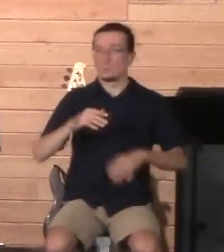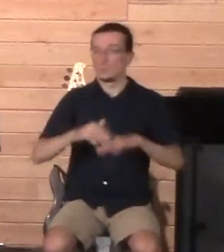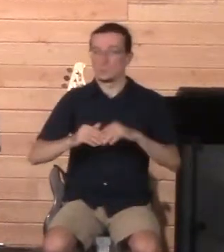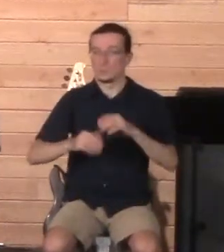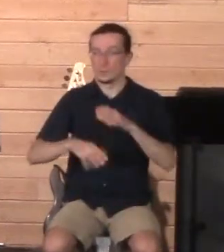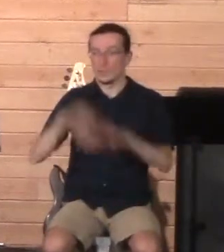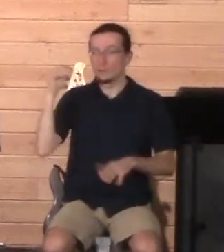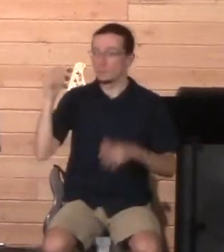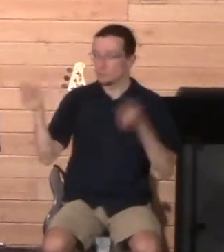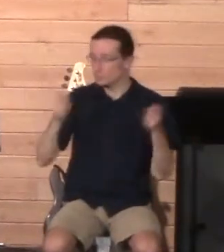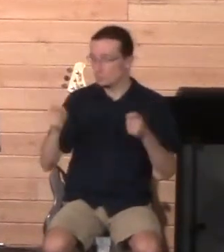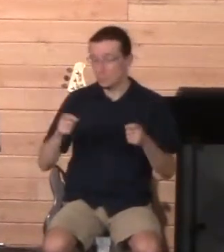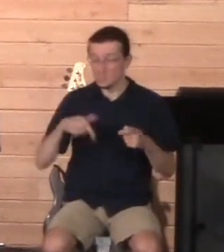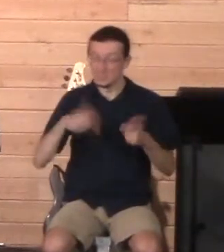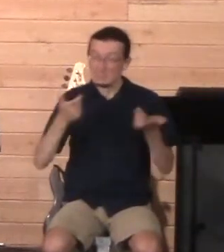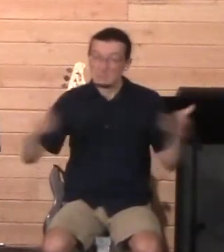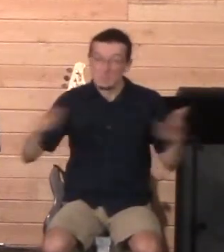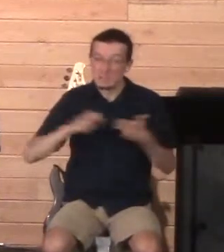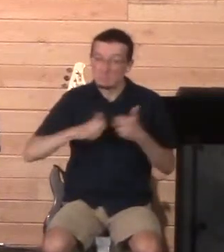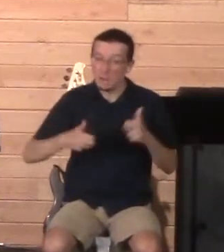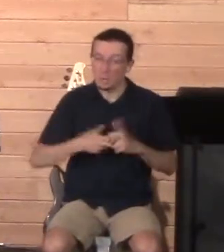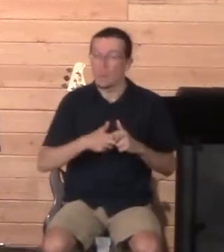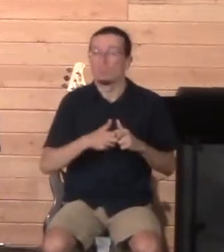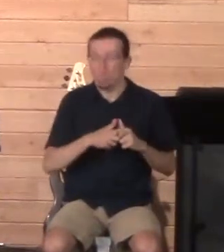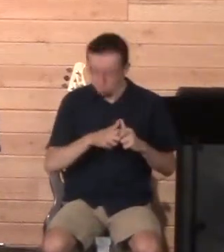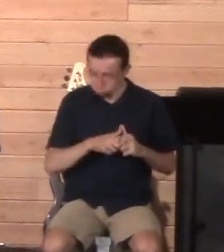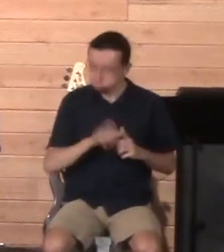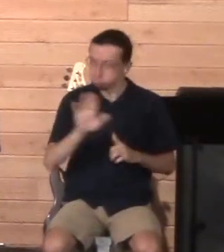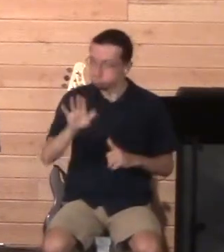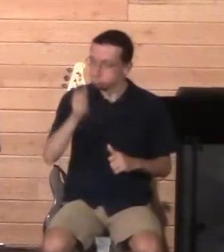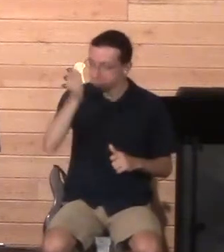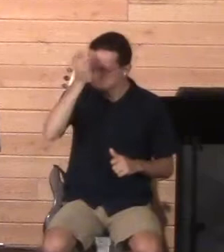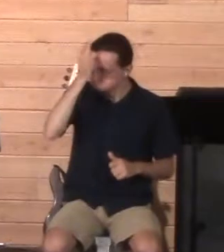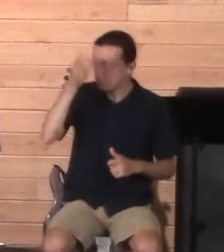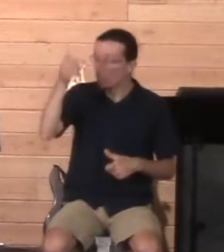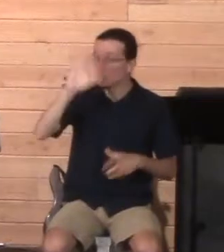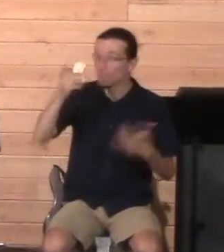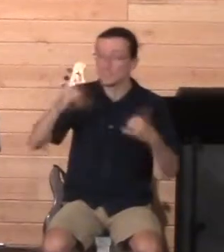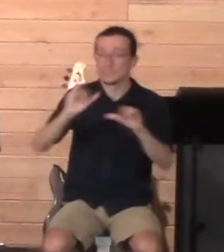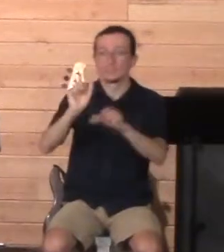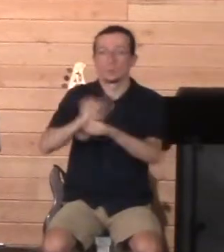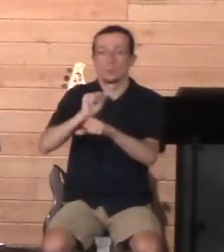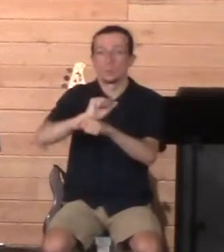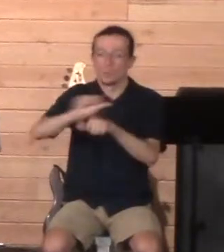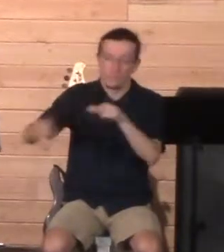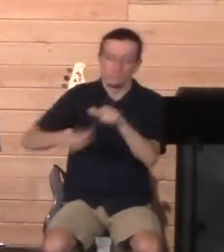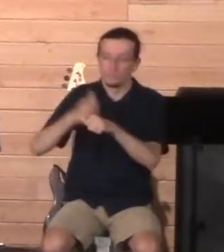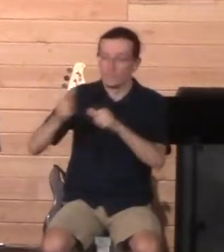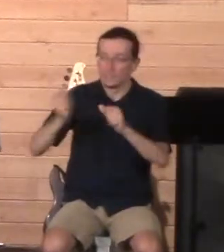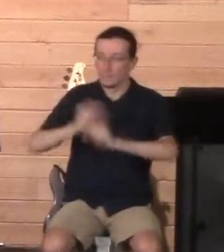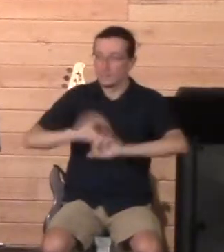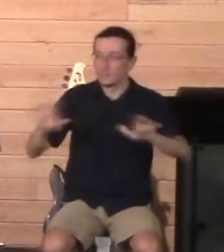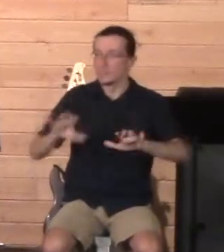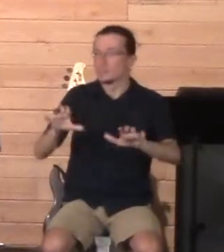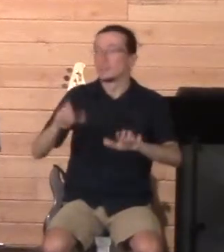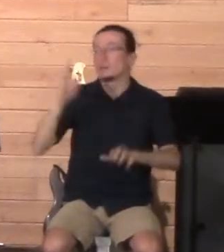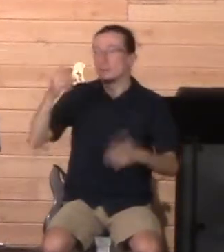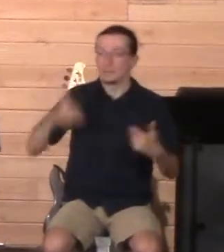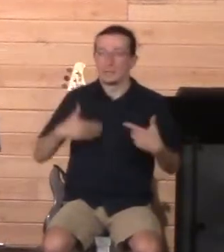a problem, just understand that God is working behind the scenes and that there is a